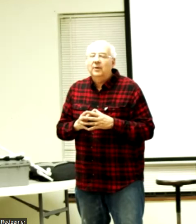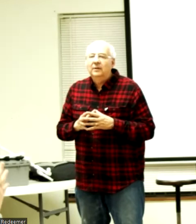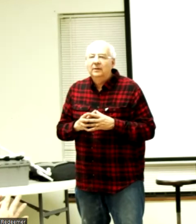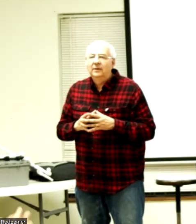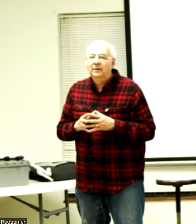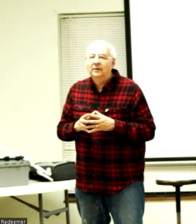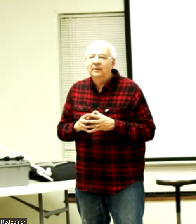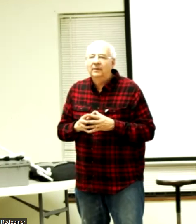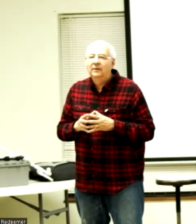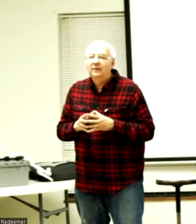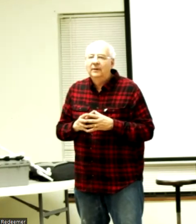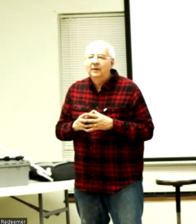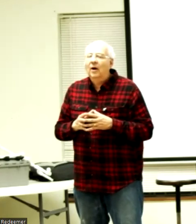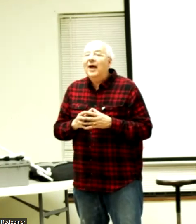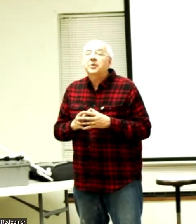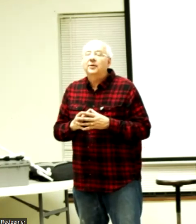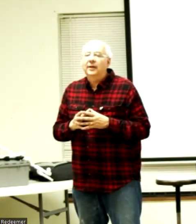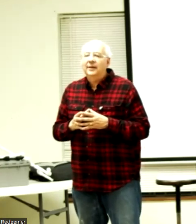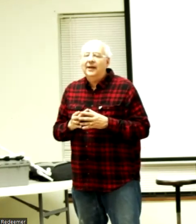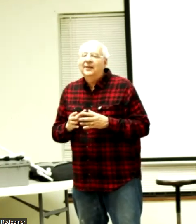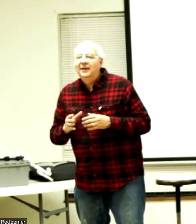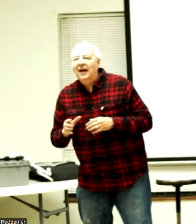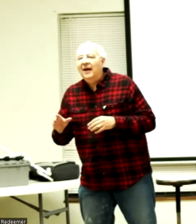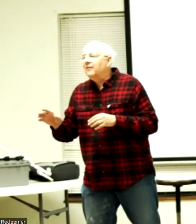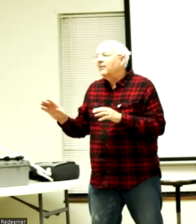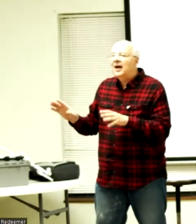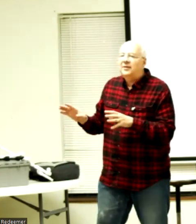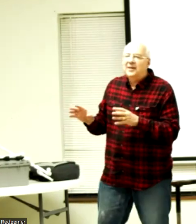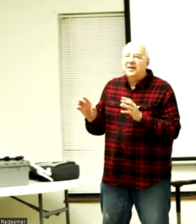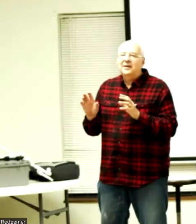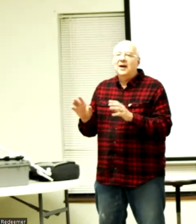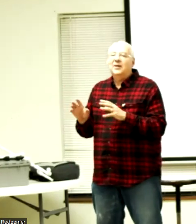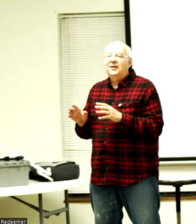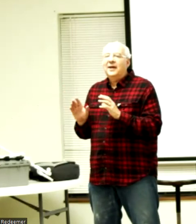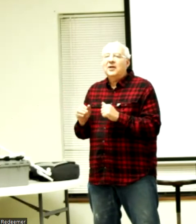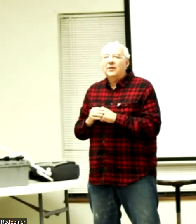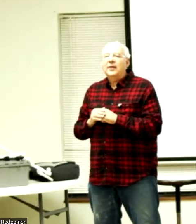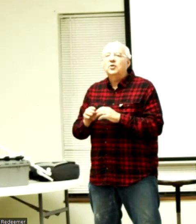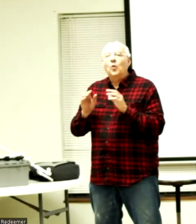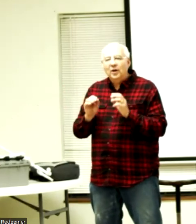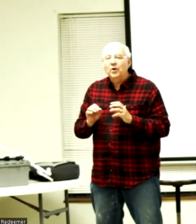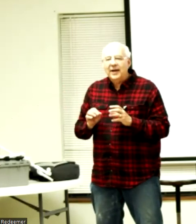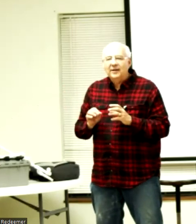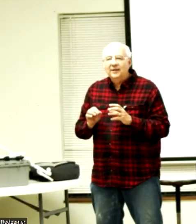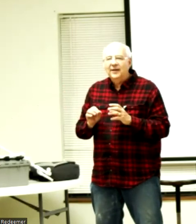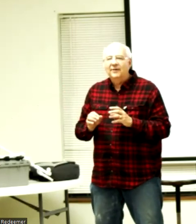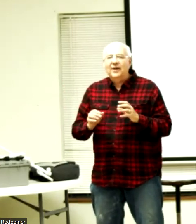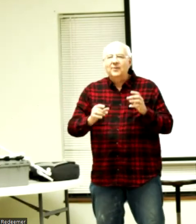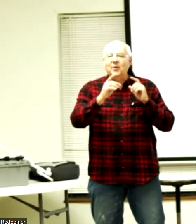will. What pastor says and this is. Oh, what you absolutely. guys Yeah. want. I've got the deaf congregants well trained that if I'm going